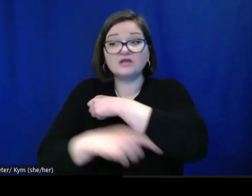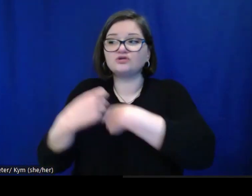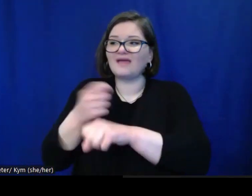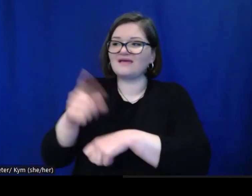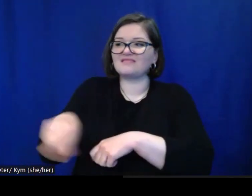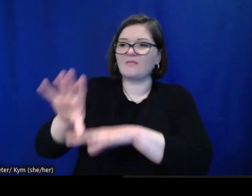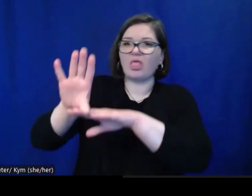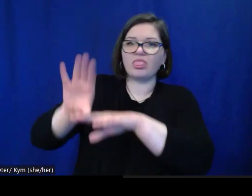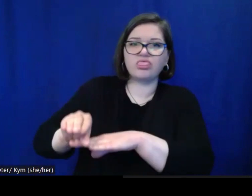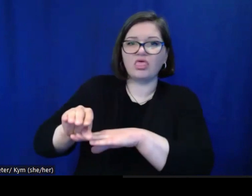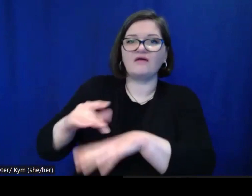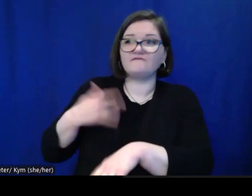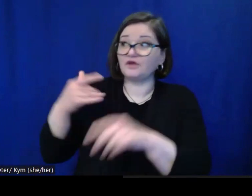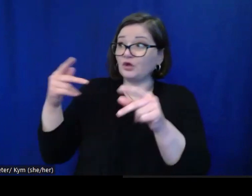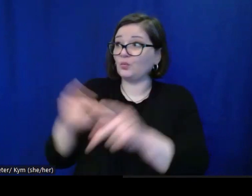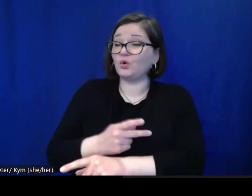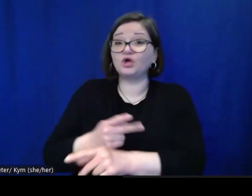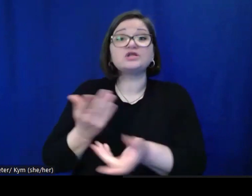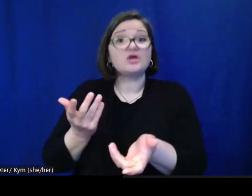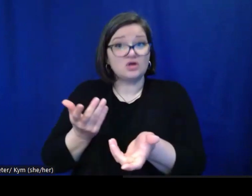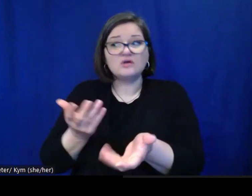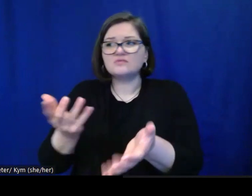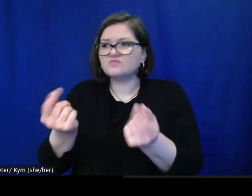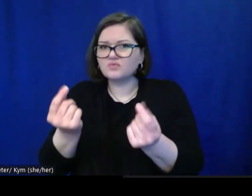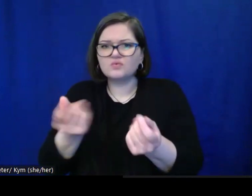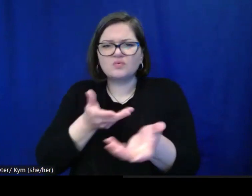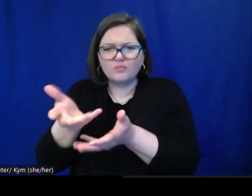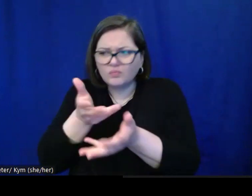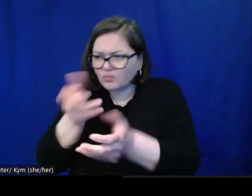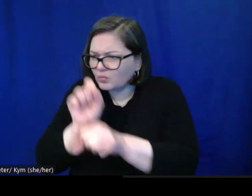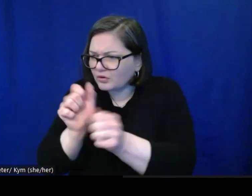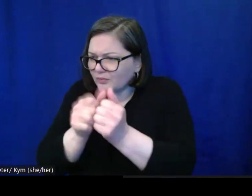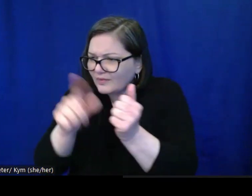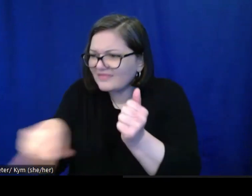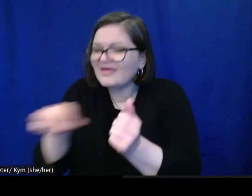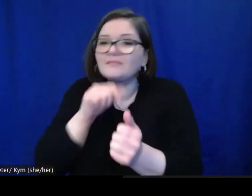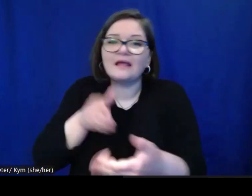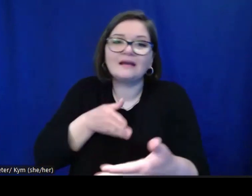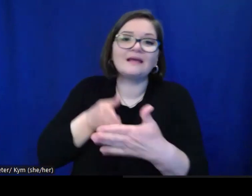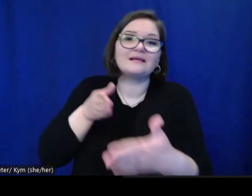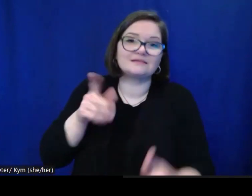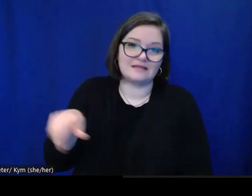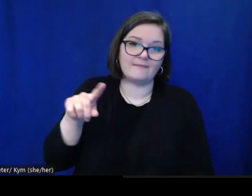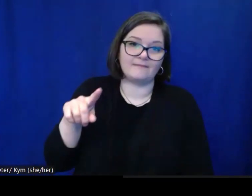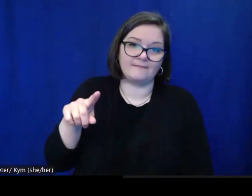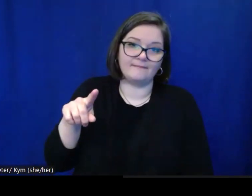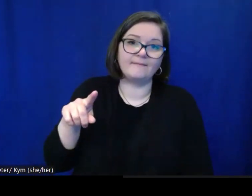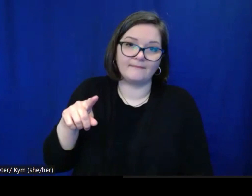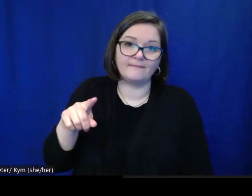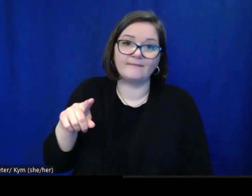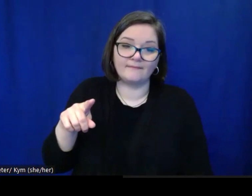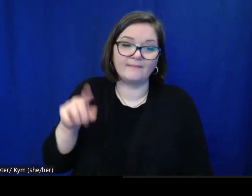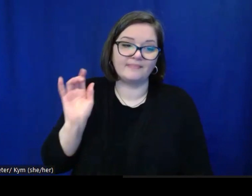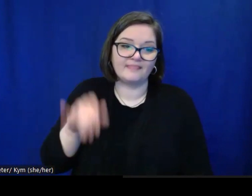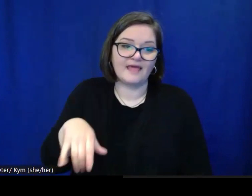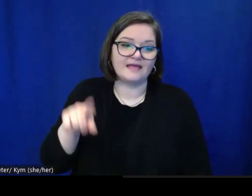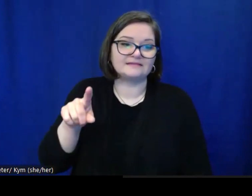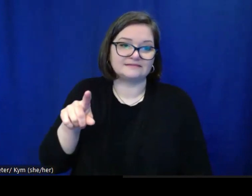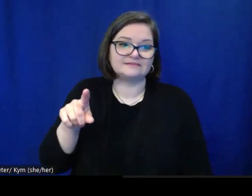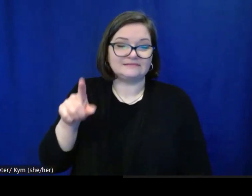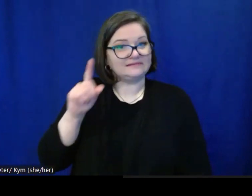worse, trying to work with individuals instead of against them, I think it's more better for